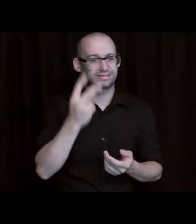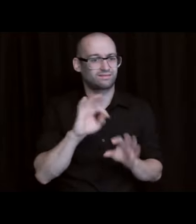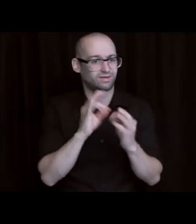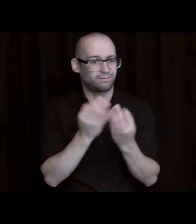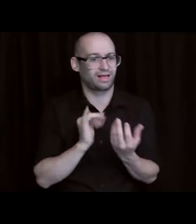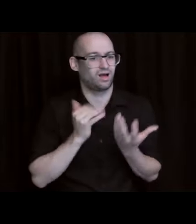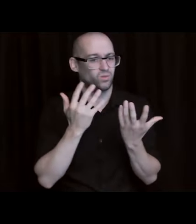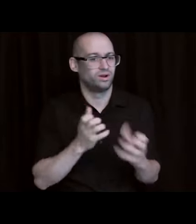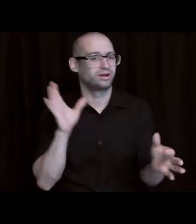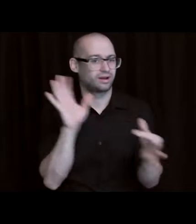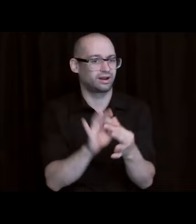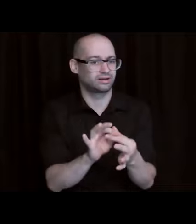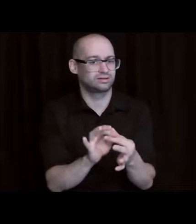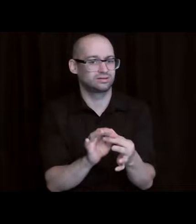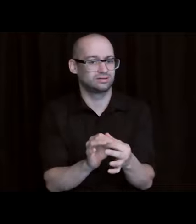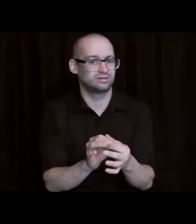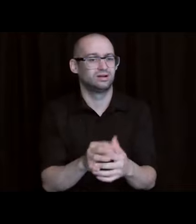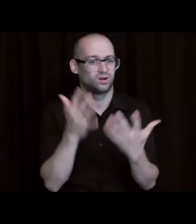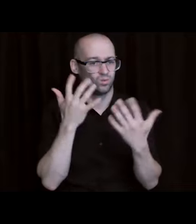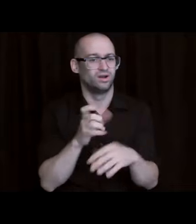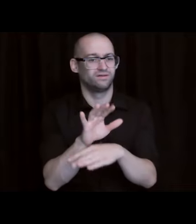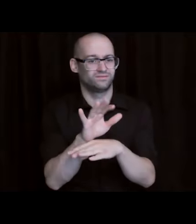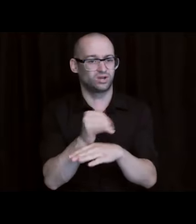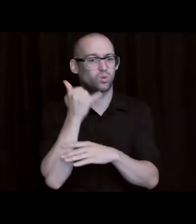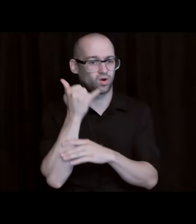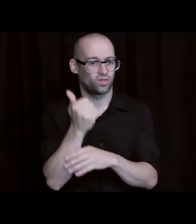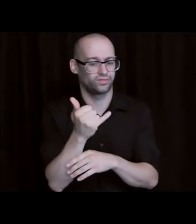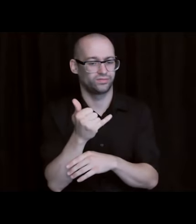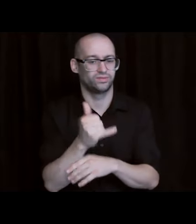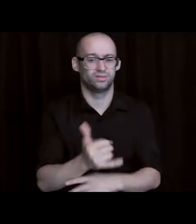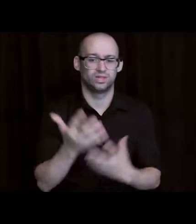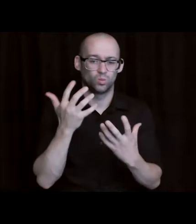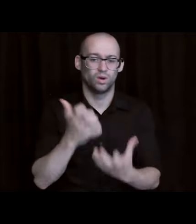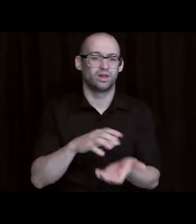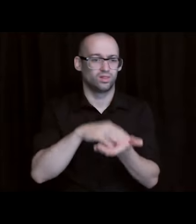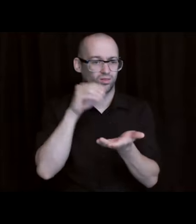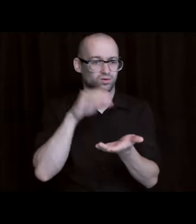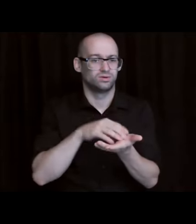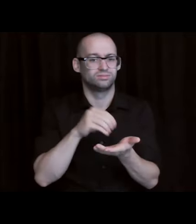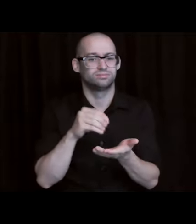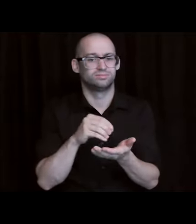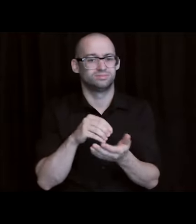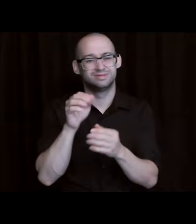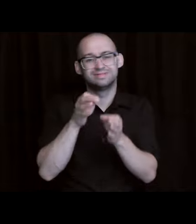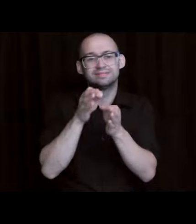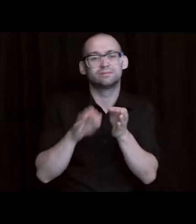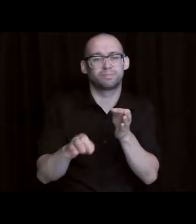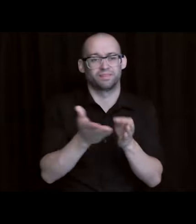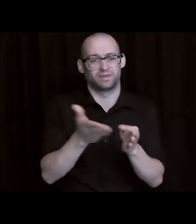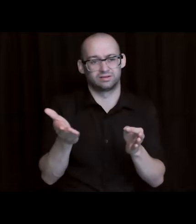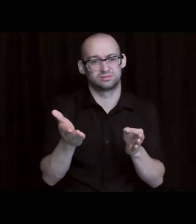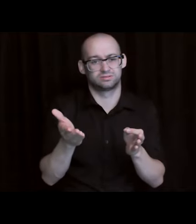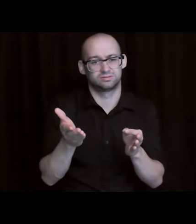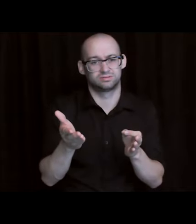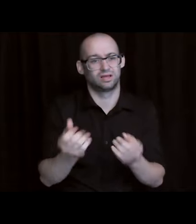know, via voice. They wanted to do video calls. They also wanted to learn, I would say, simpler things that